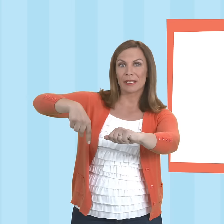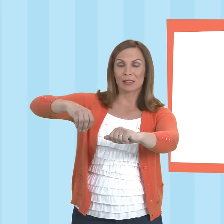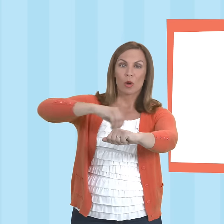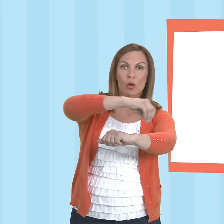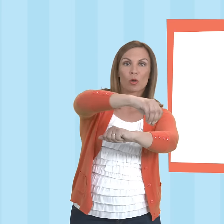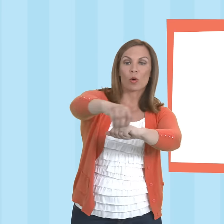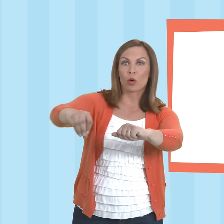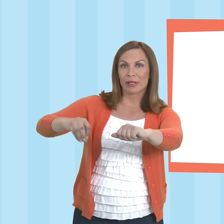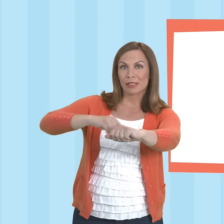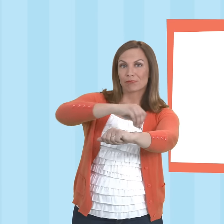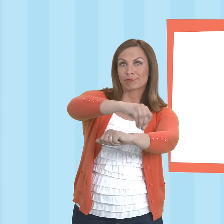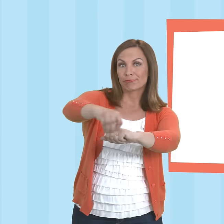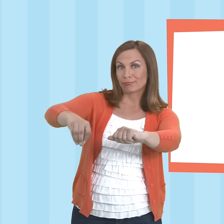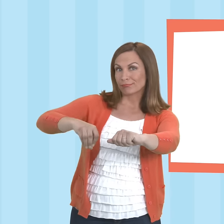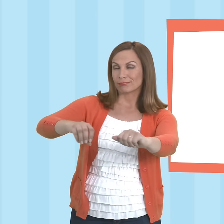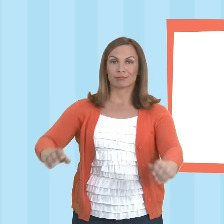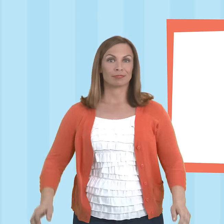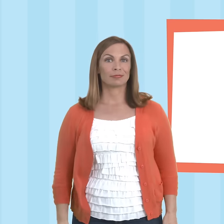orbit or orbit.